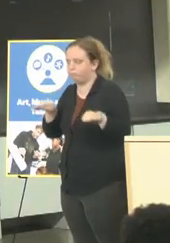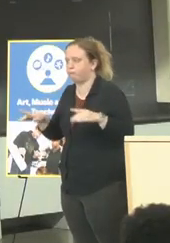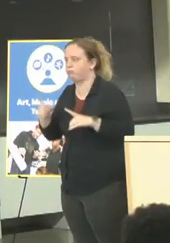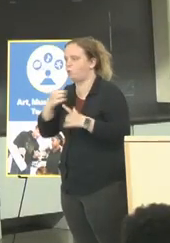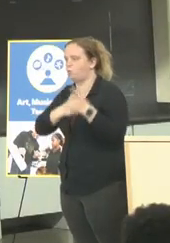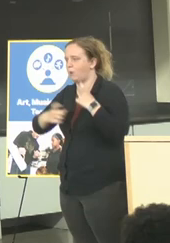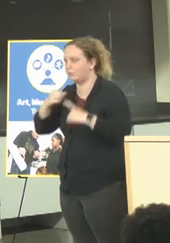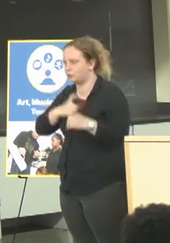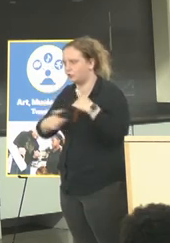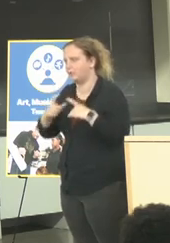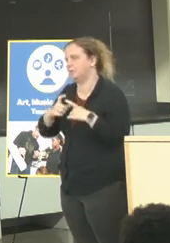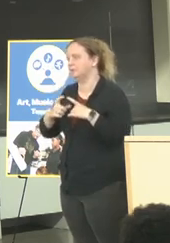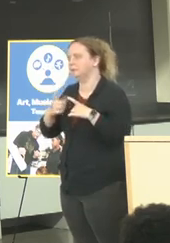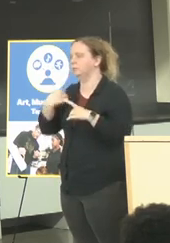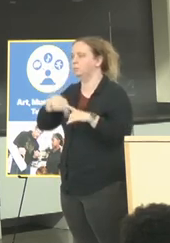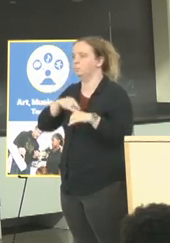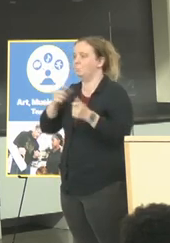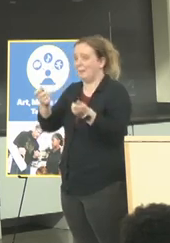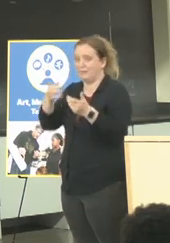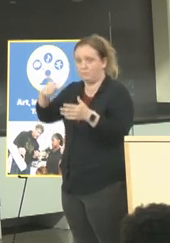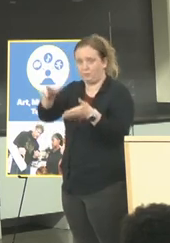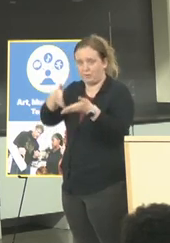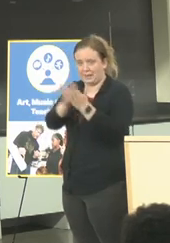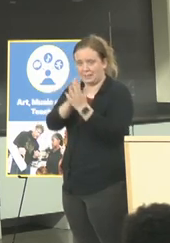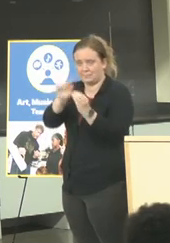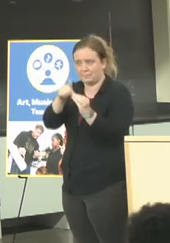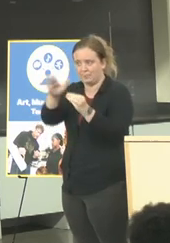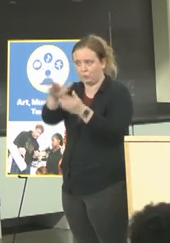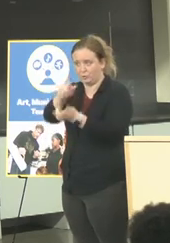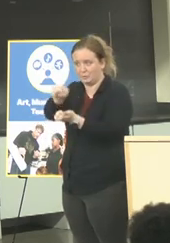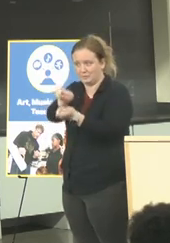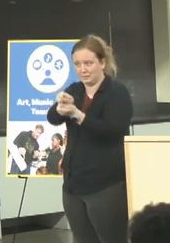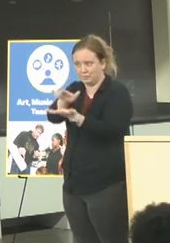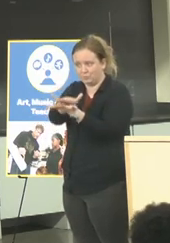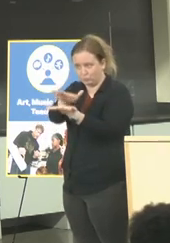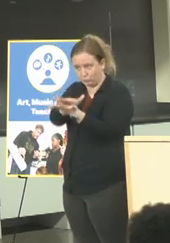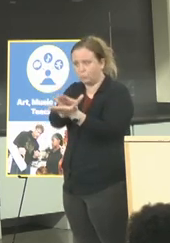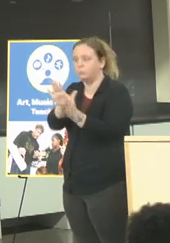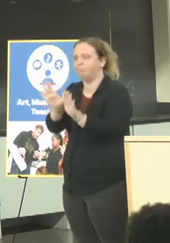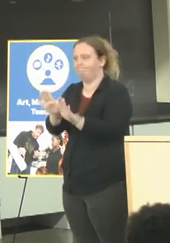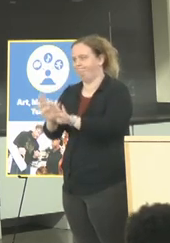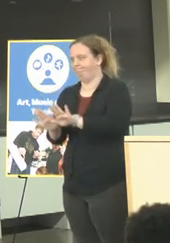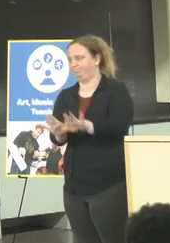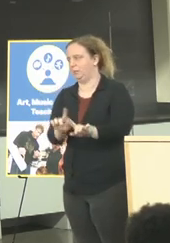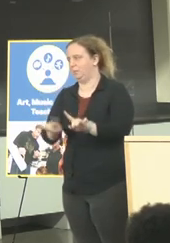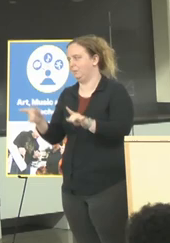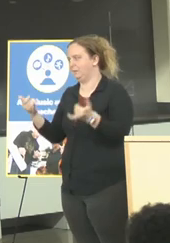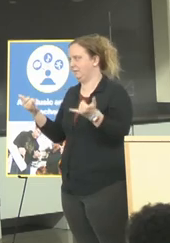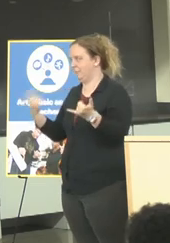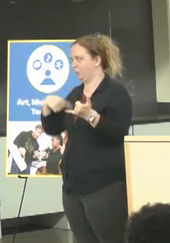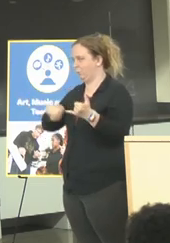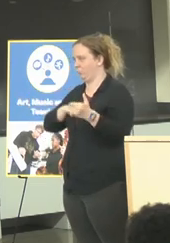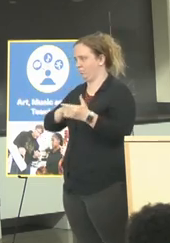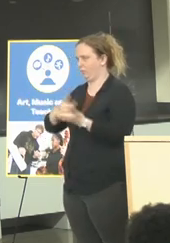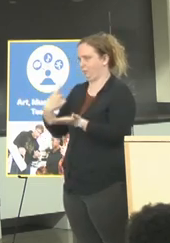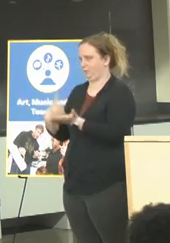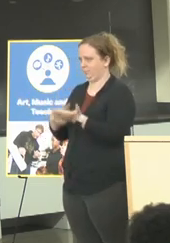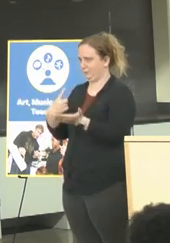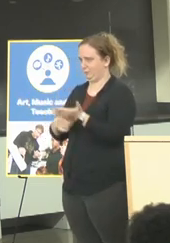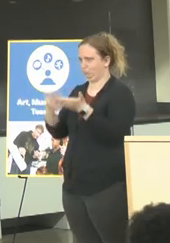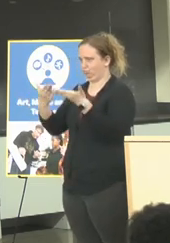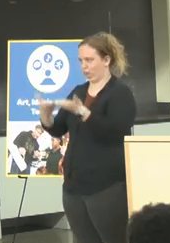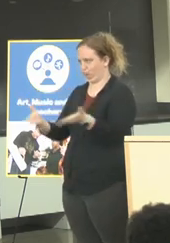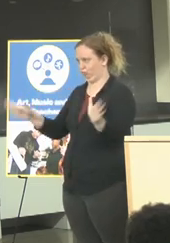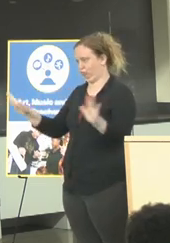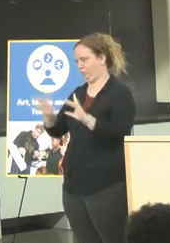specific school, which we will follow up with as well. But since this is a large group representing a large group from our school